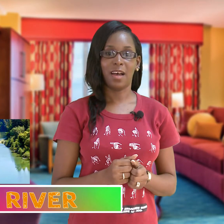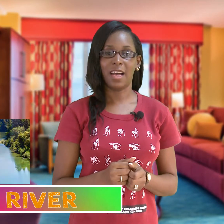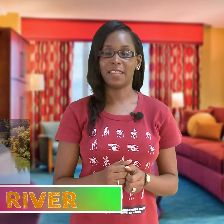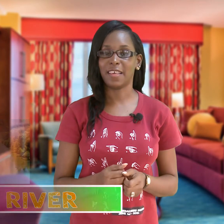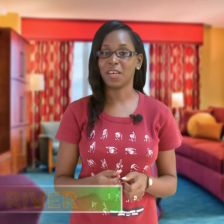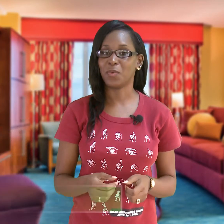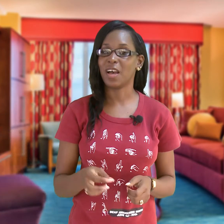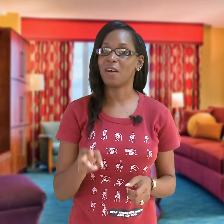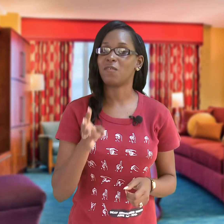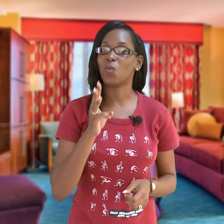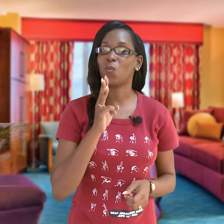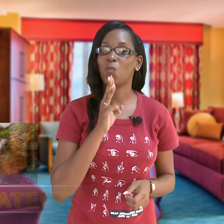And then we have